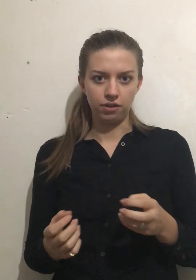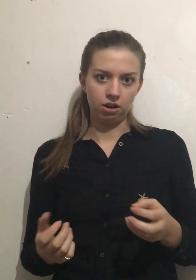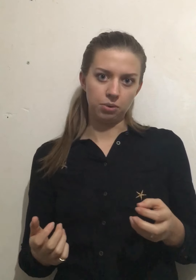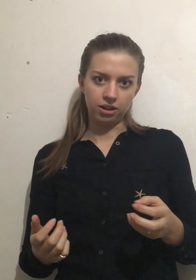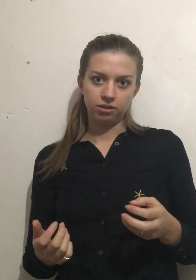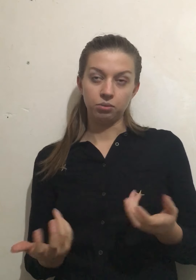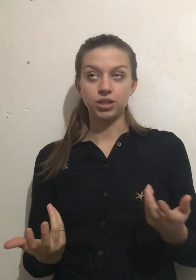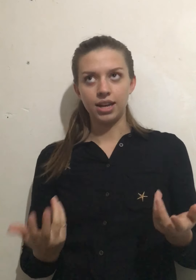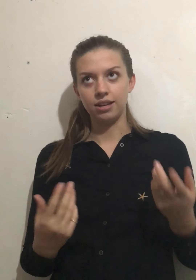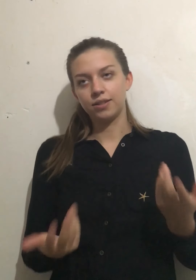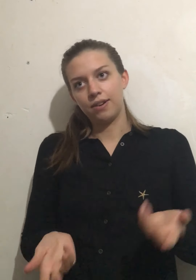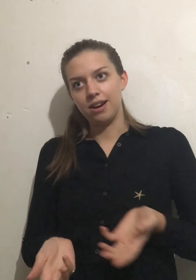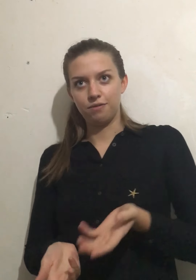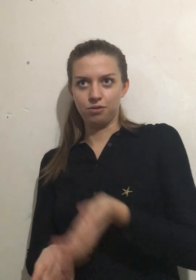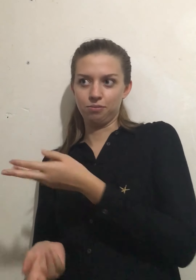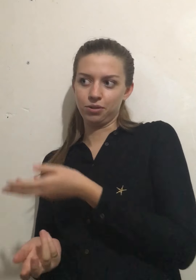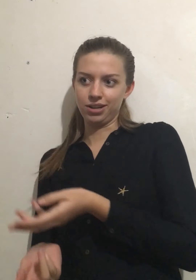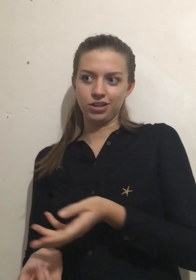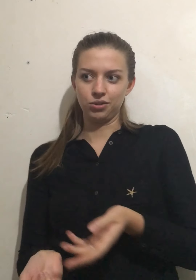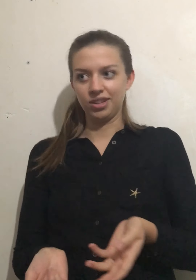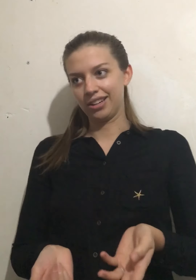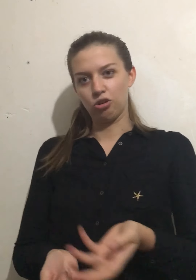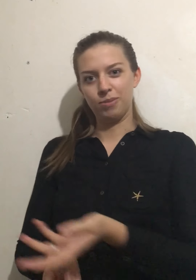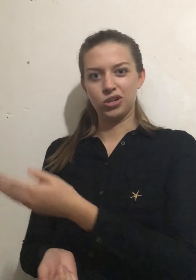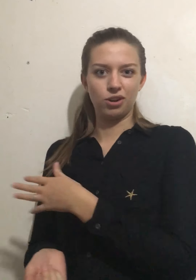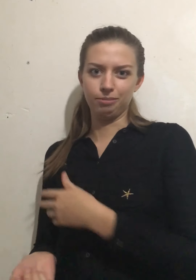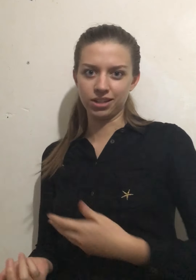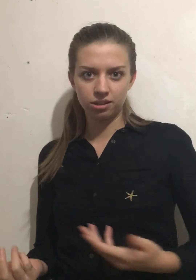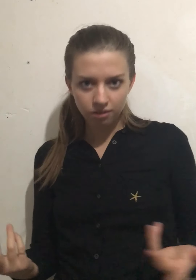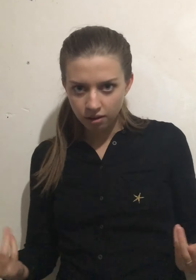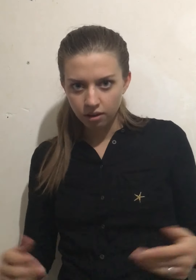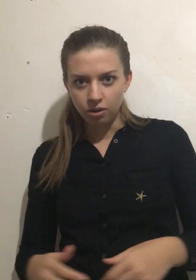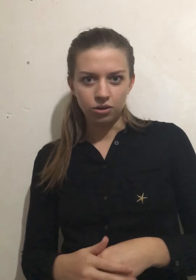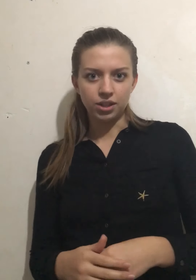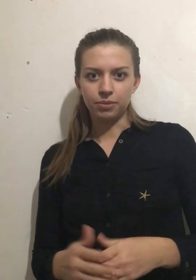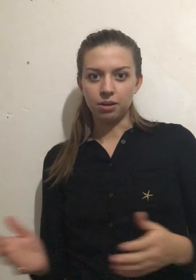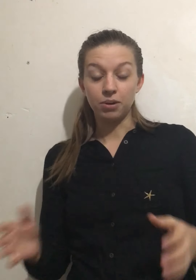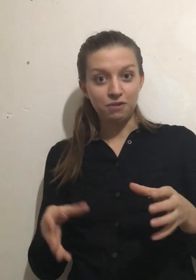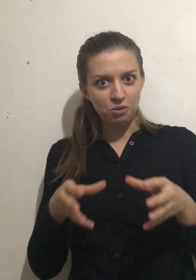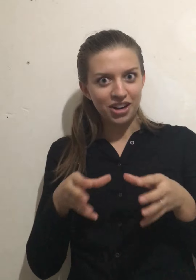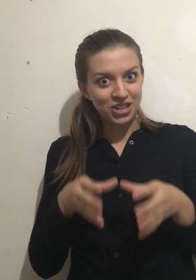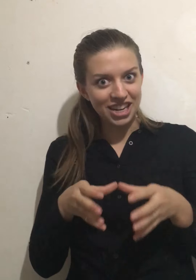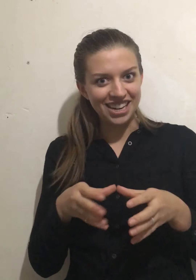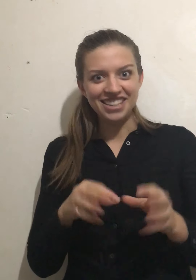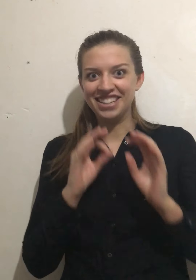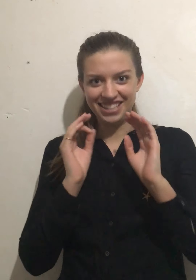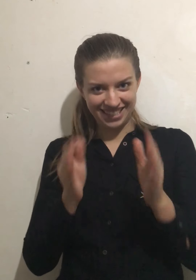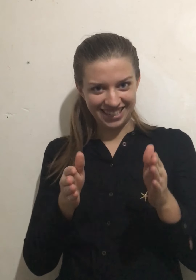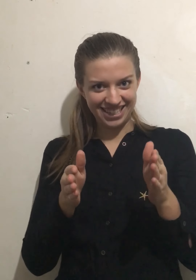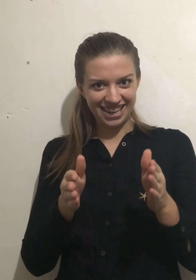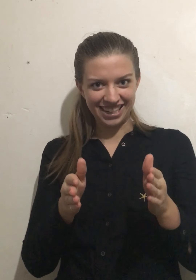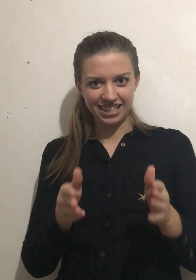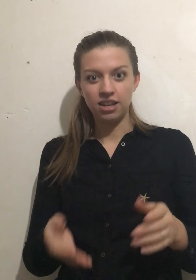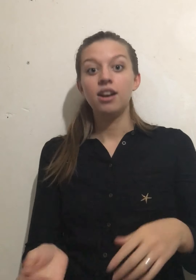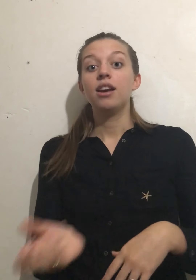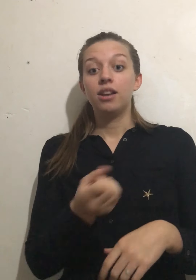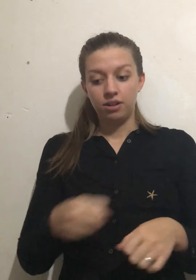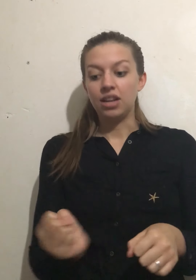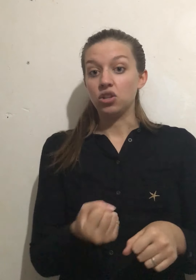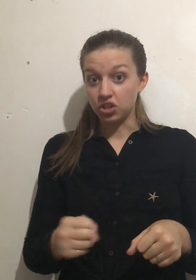well, which again is fine if you put it into like a homemade trail mix or something. But if you want a cookie, 60 seconds. You're stirring